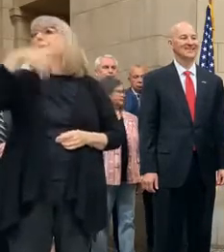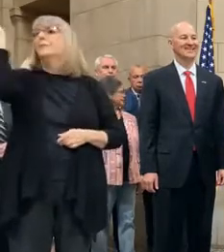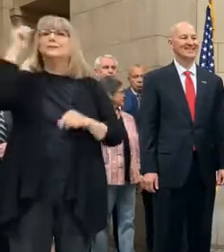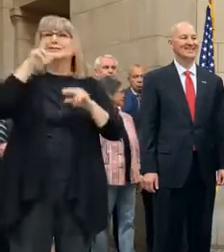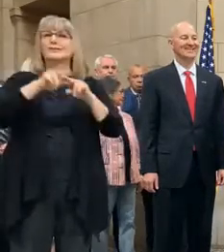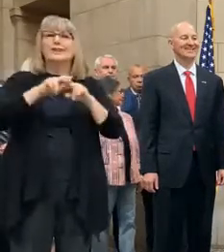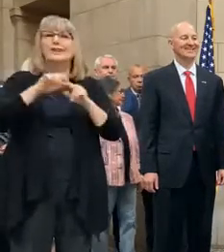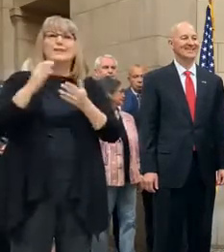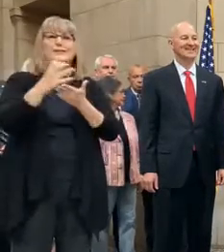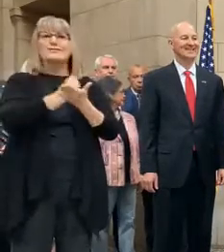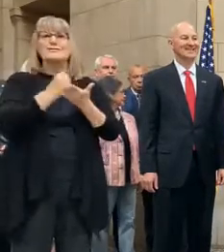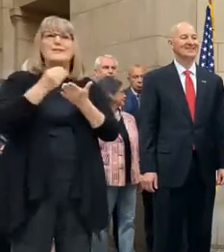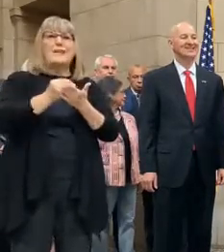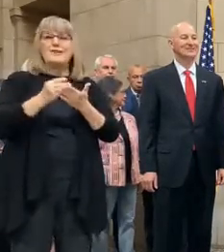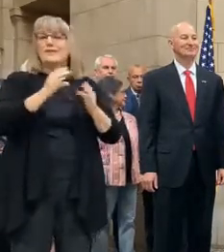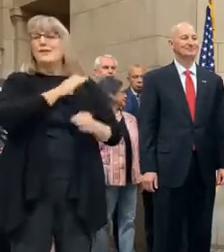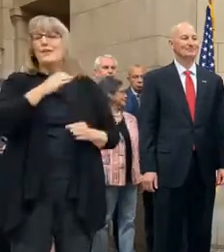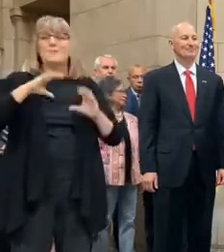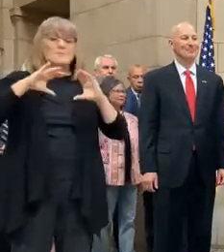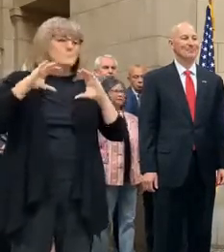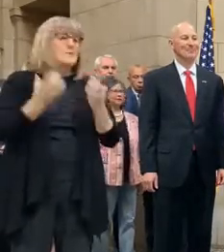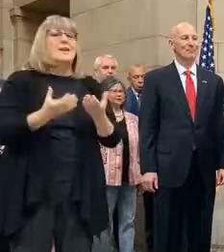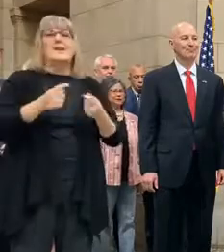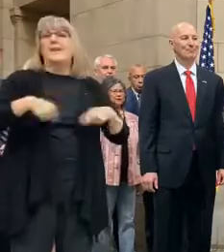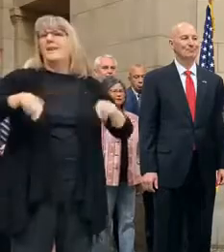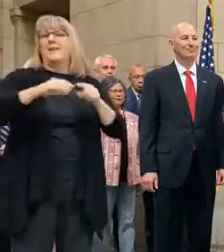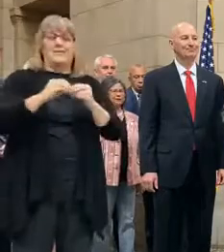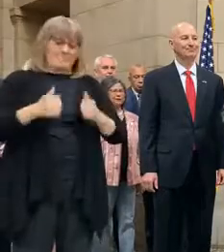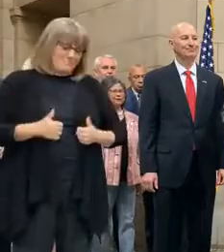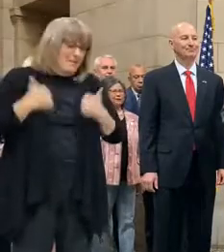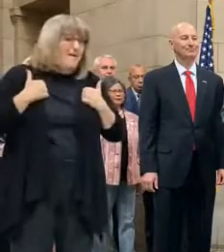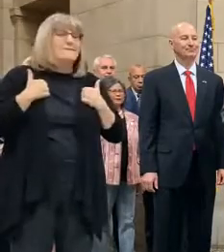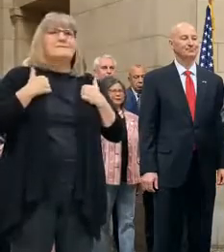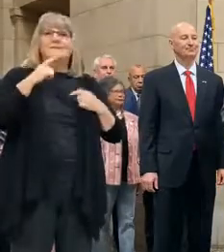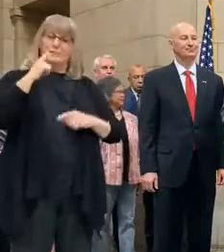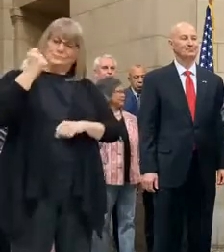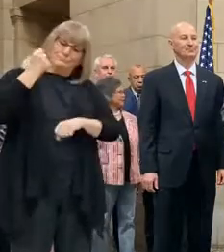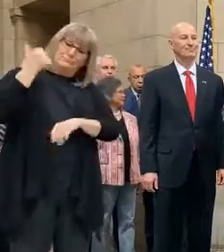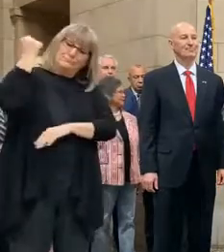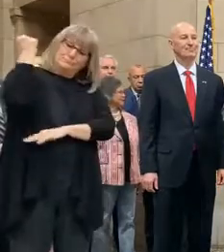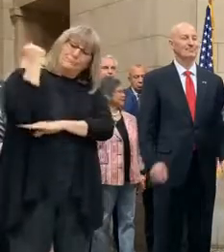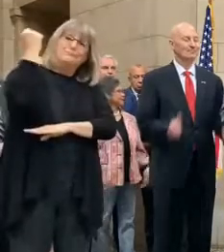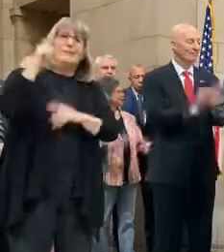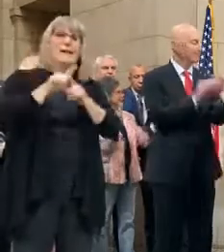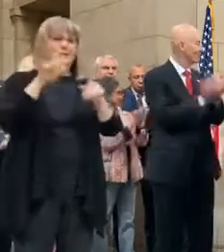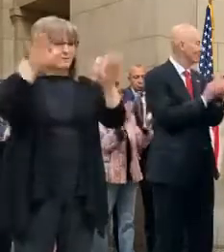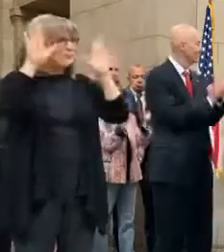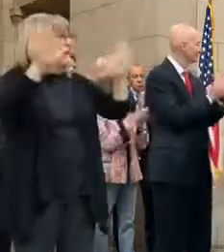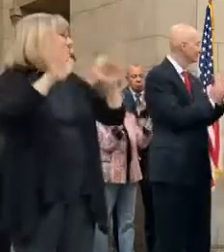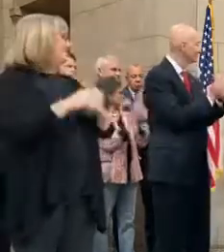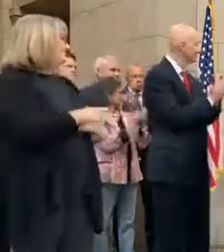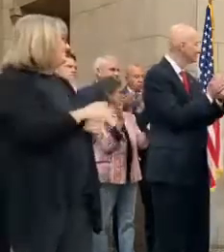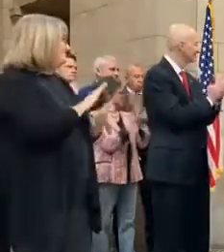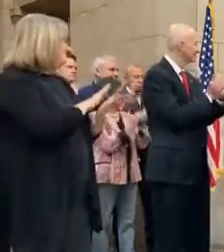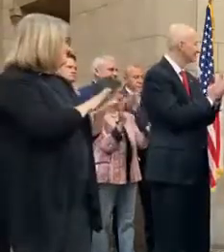chair of the Revenue Committee in my lifetime, and I think will go down as one of the greats in the unicameral.